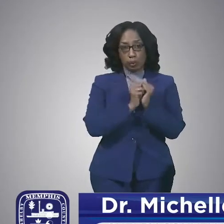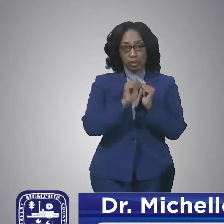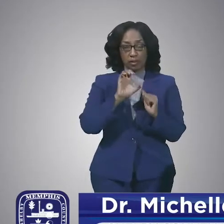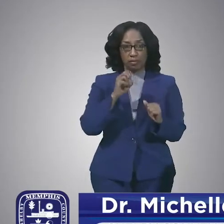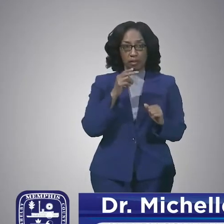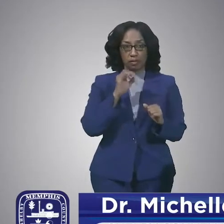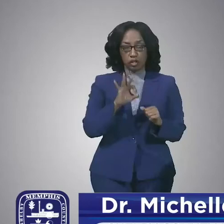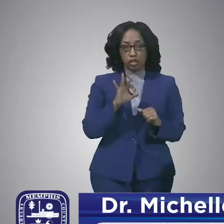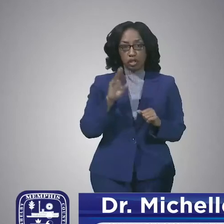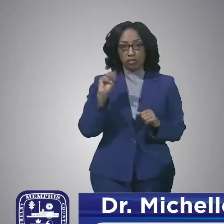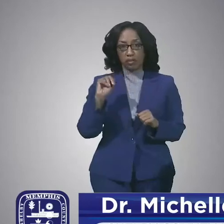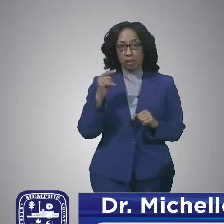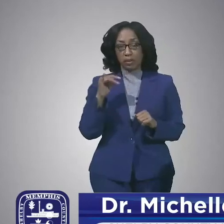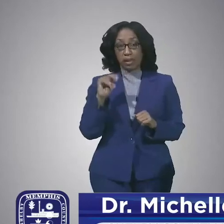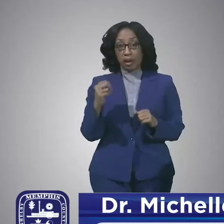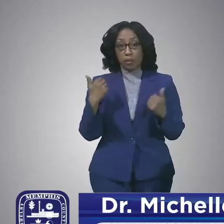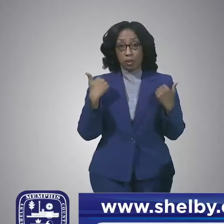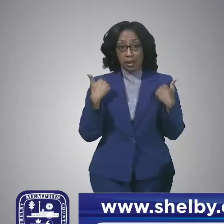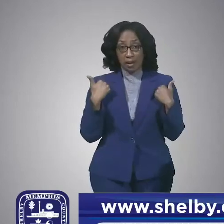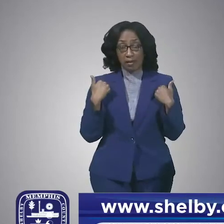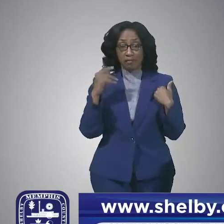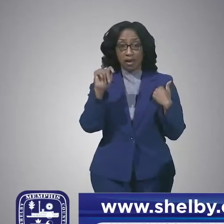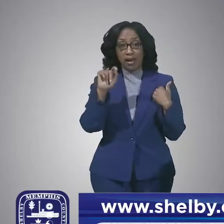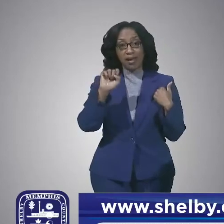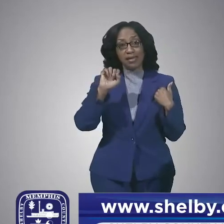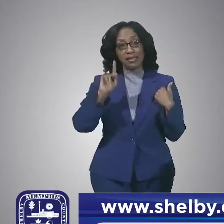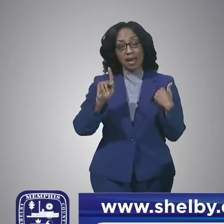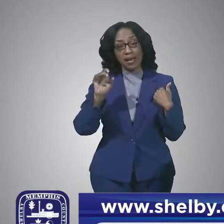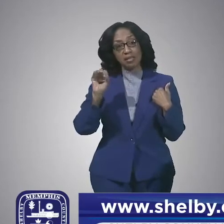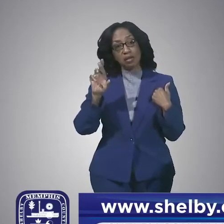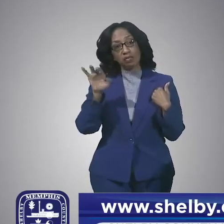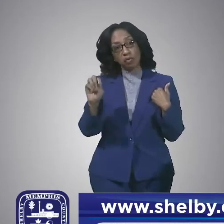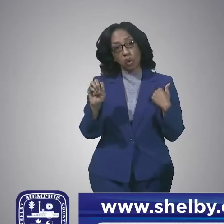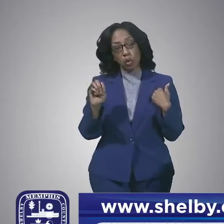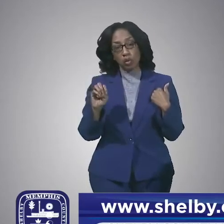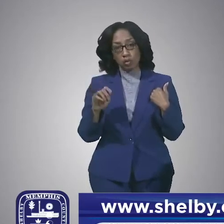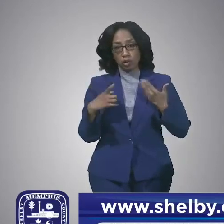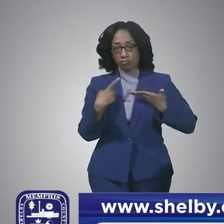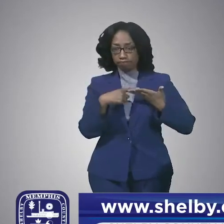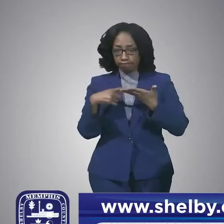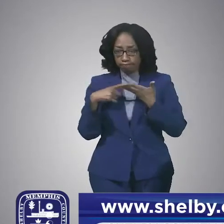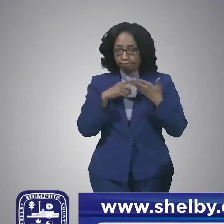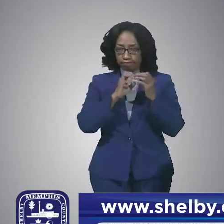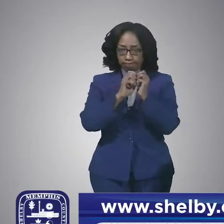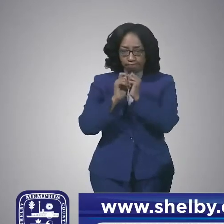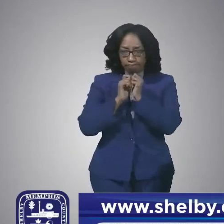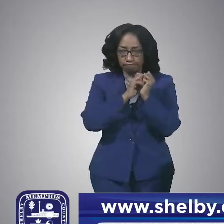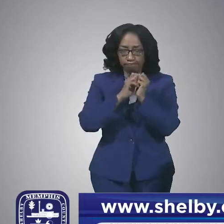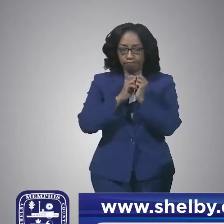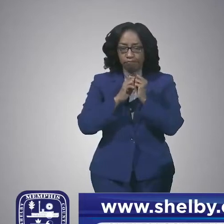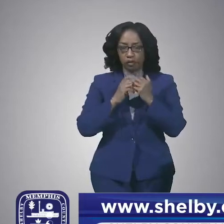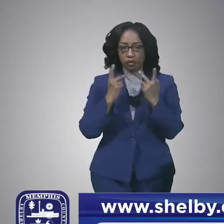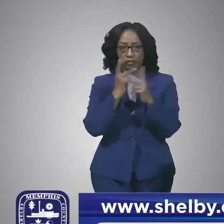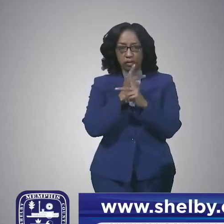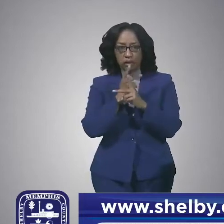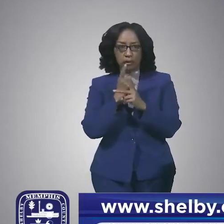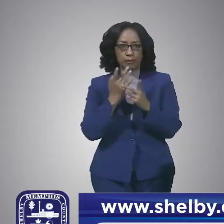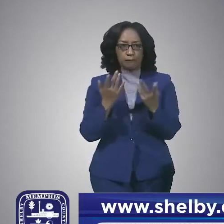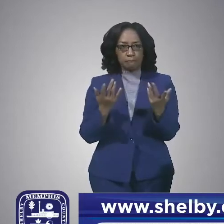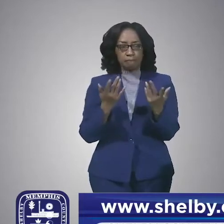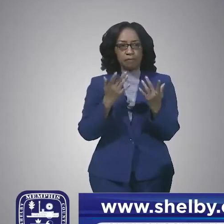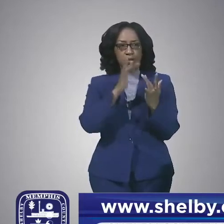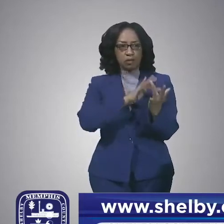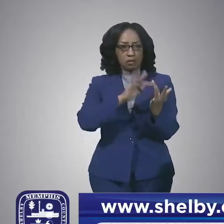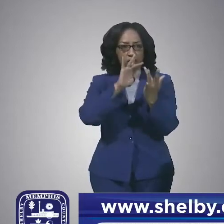we have a joint COVID task force, and we're already talking through those scenarios, planning to reach out to